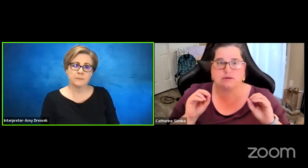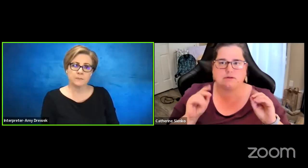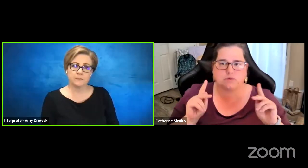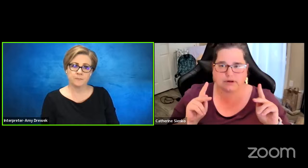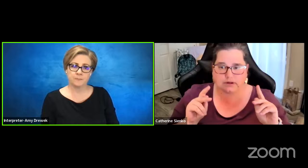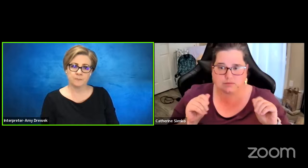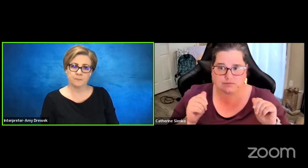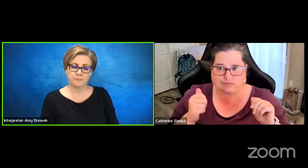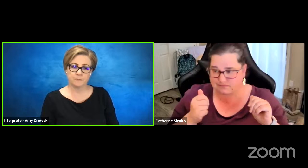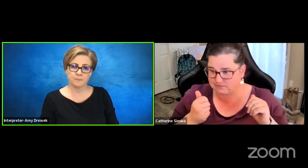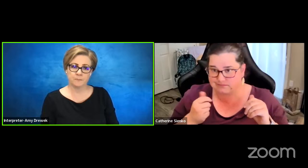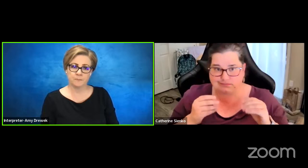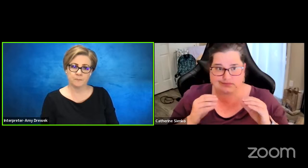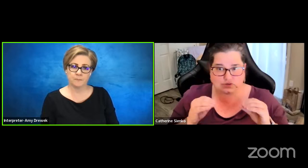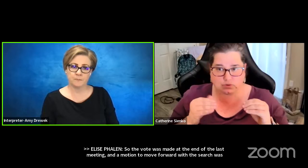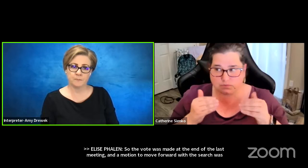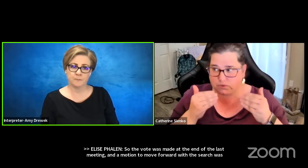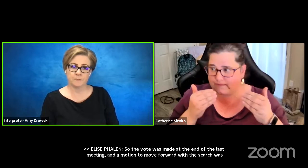Thank you, Elise.